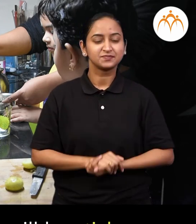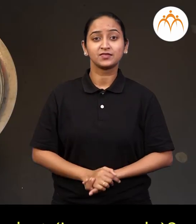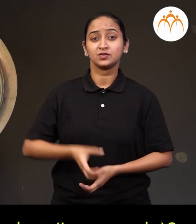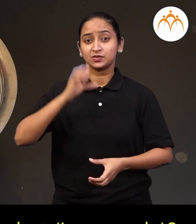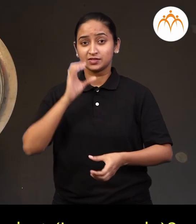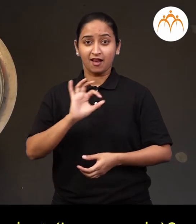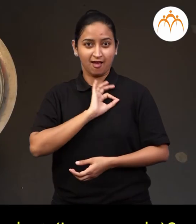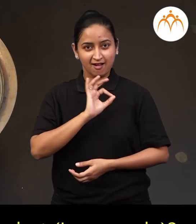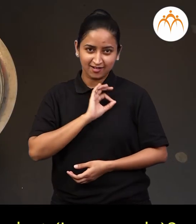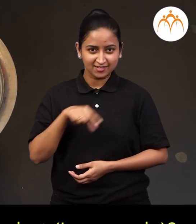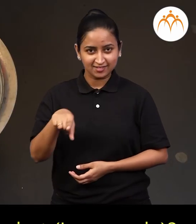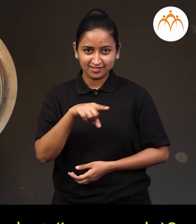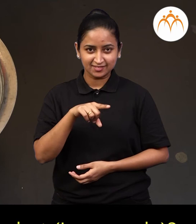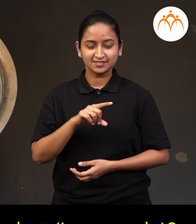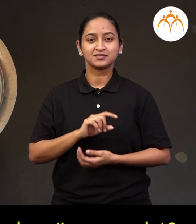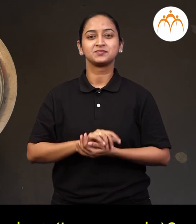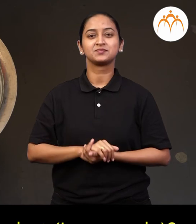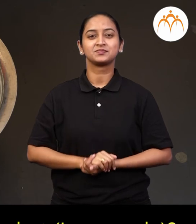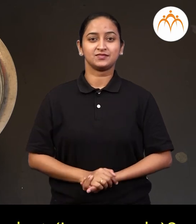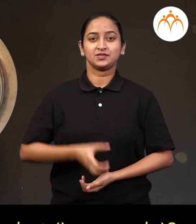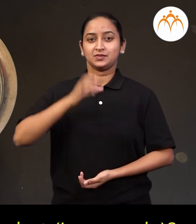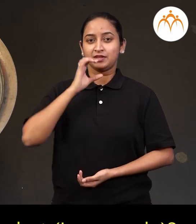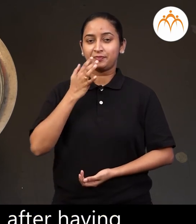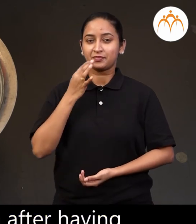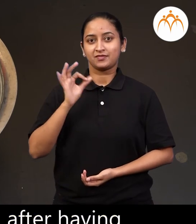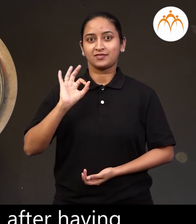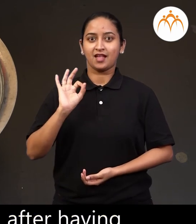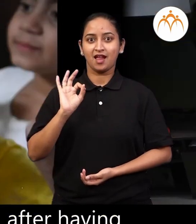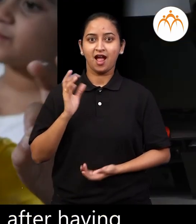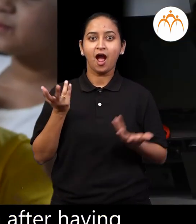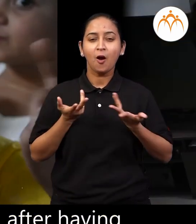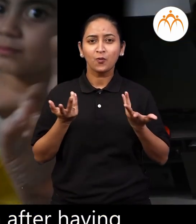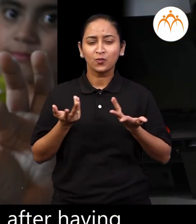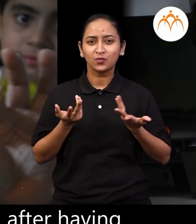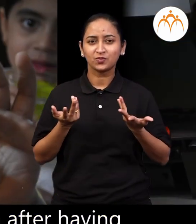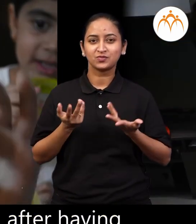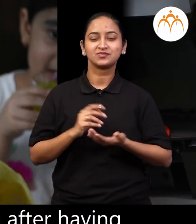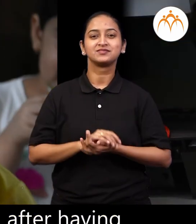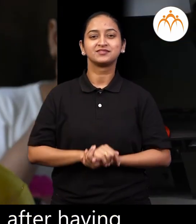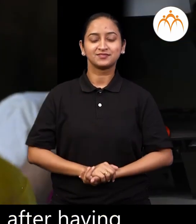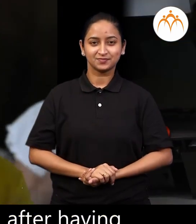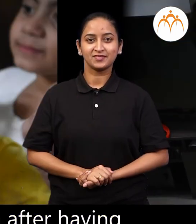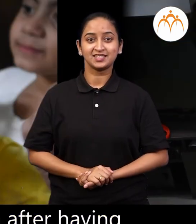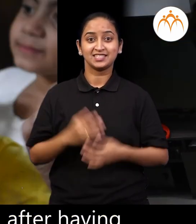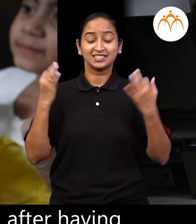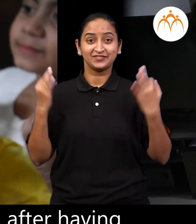Did you like the lemon sherbet? Are you feeling fresh after having this lemon sherbet?